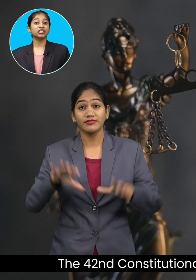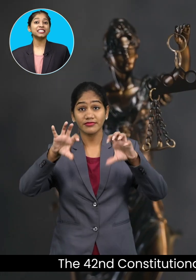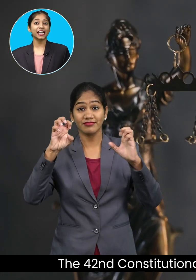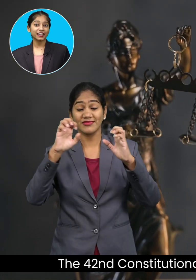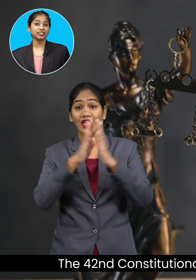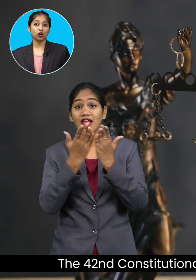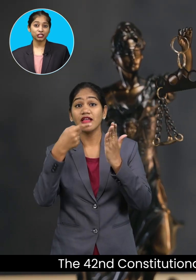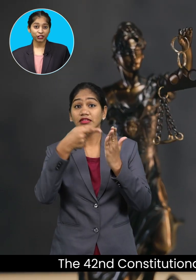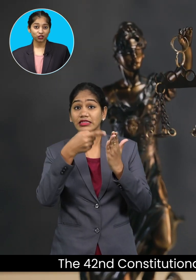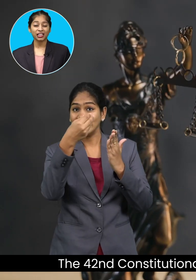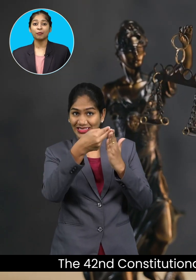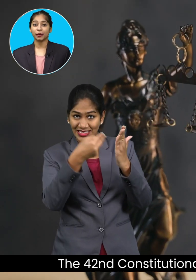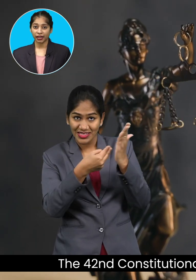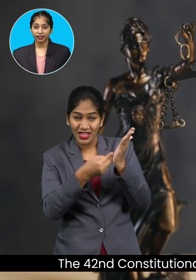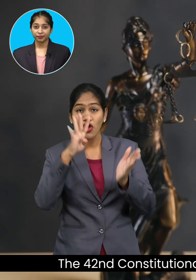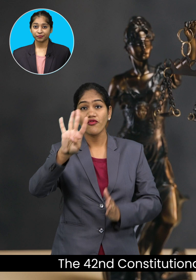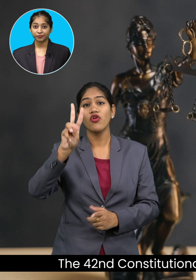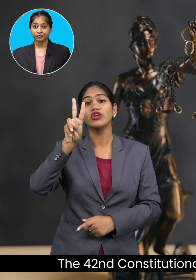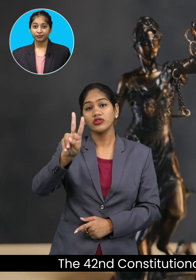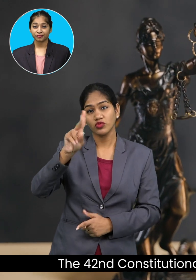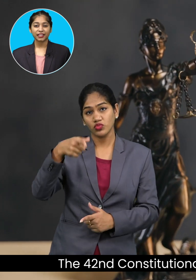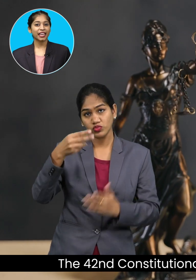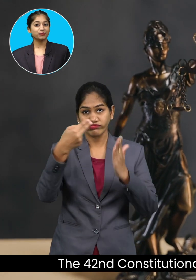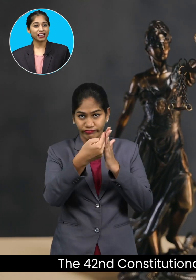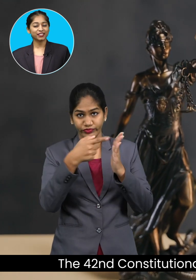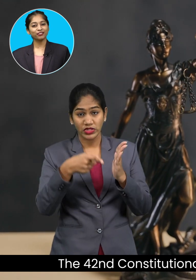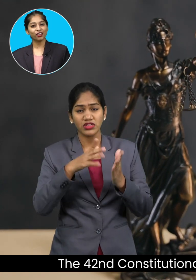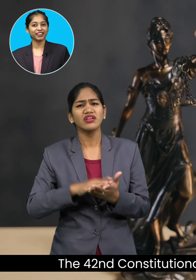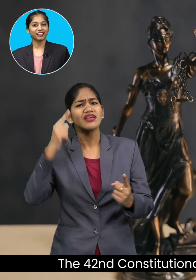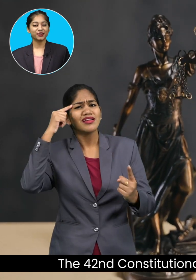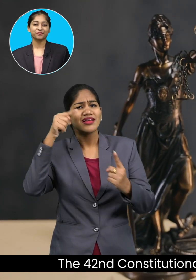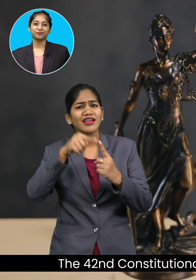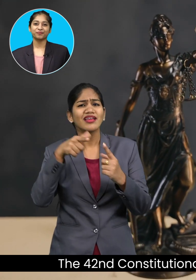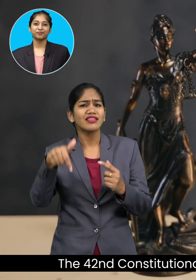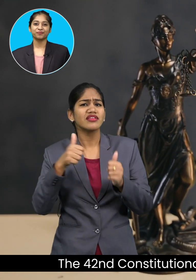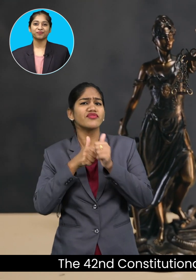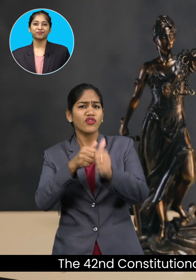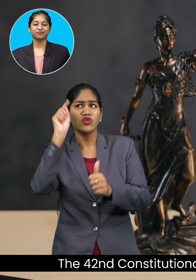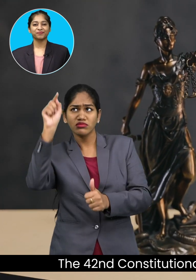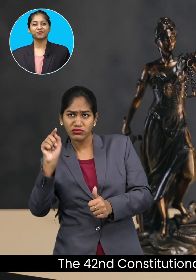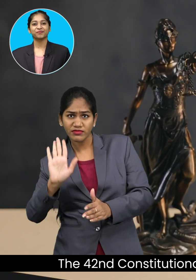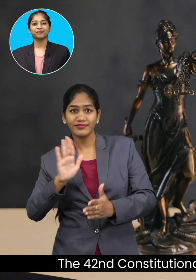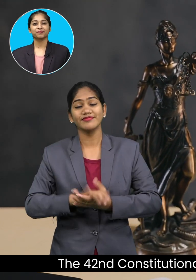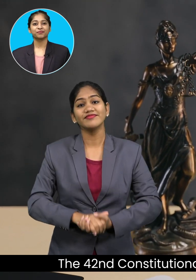The 42nd Constitutional Amendment aimed at the following: